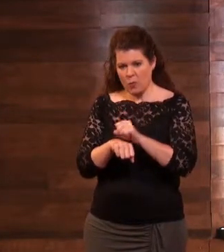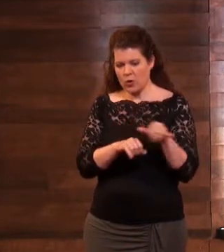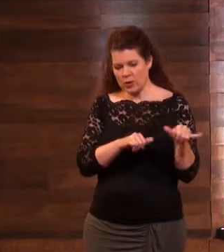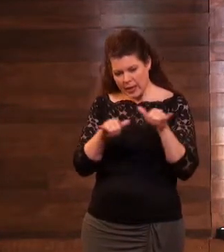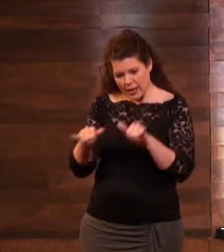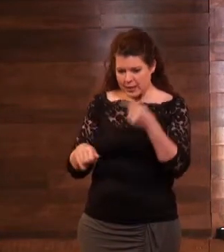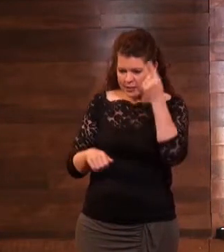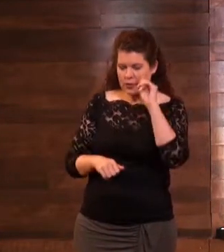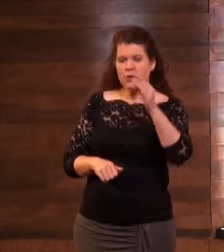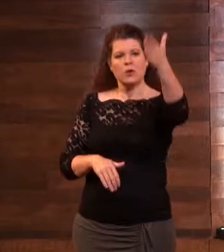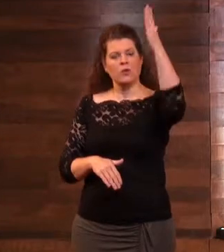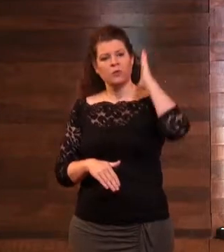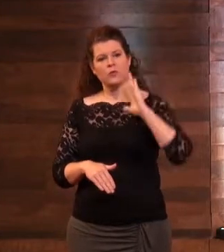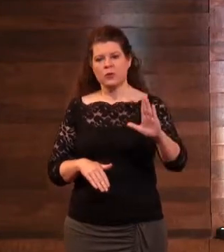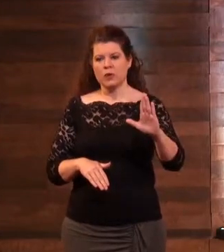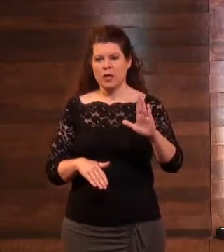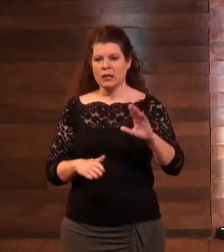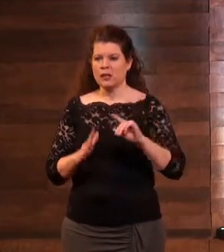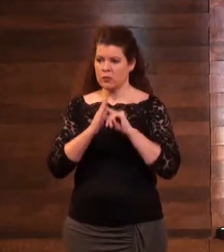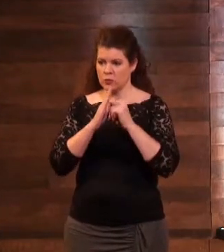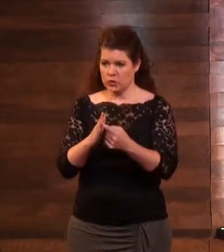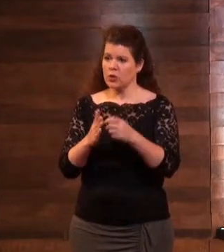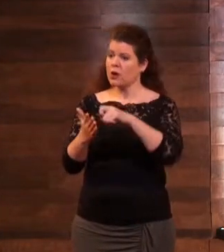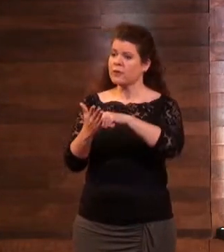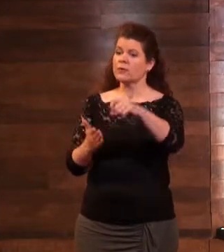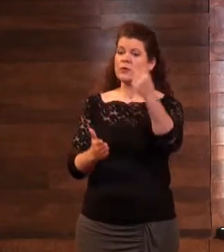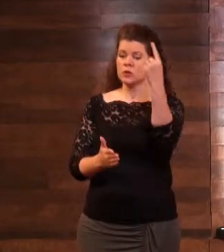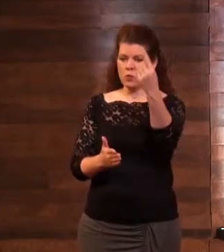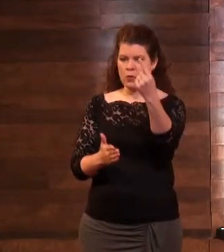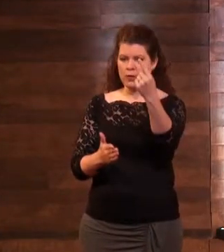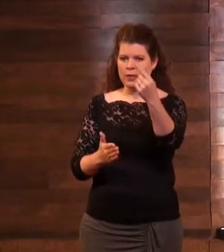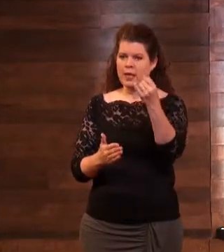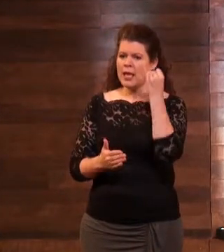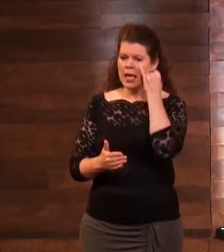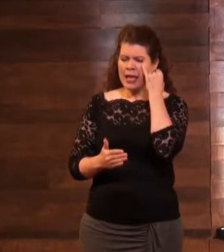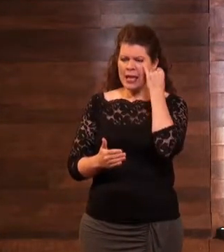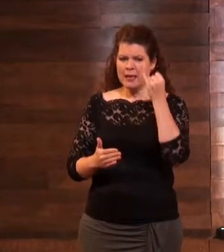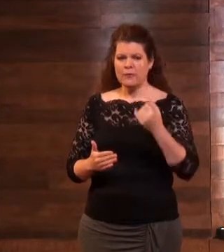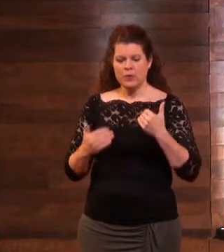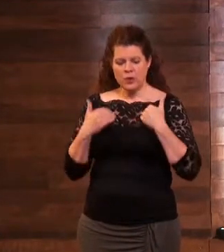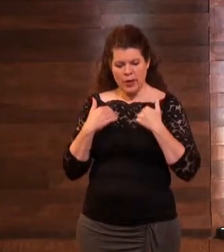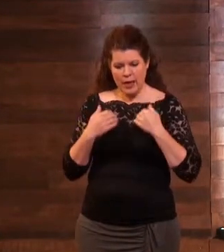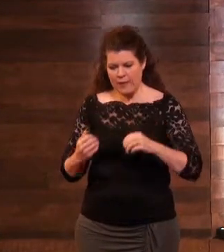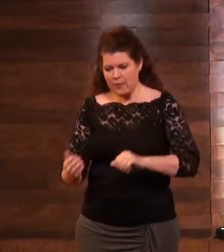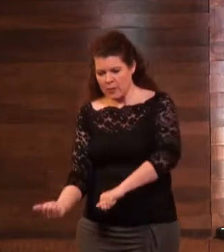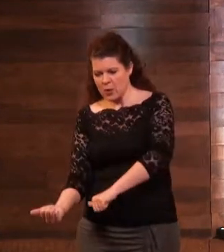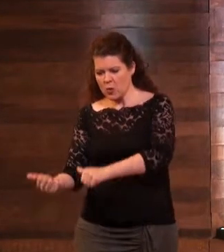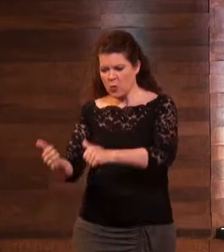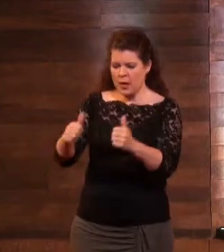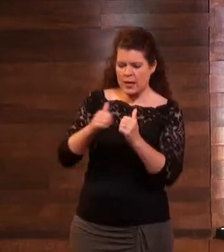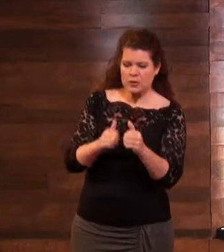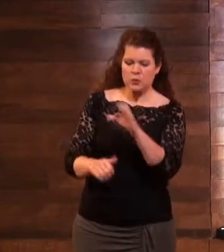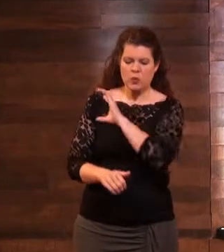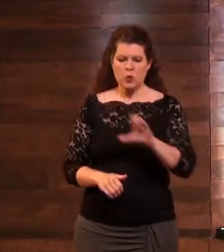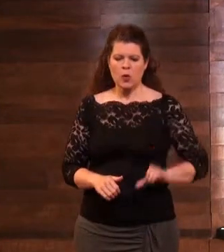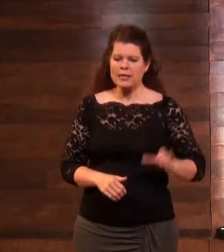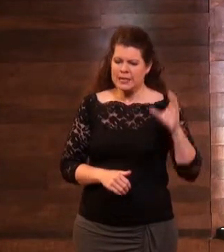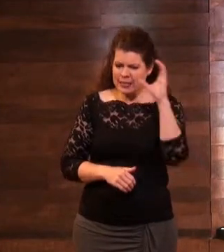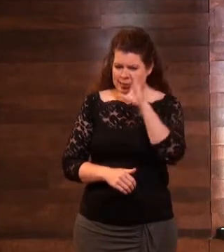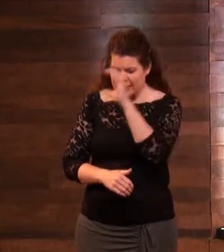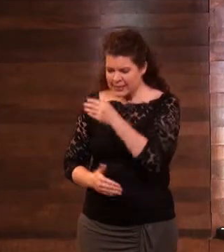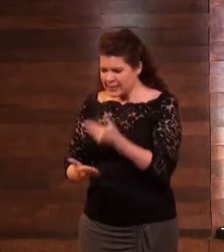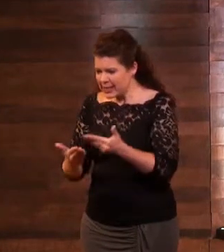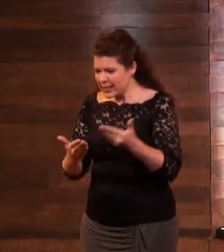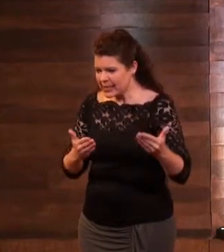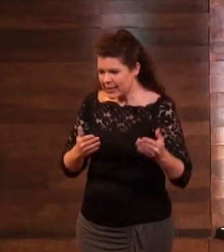context. So let's start back in verse 1. If then you have been raised with Christ, seek the things that are above,